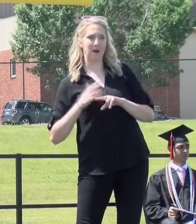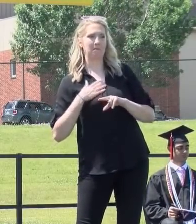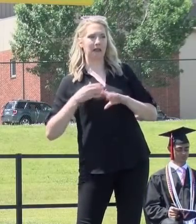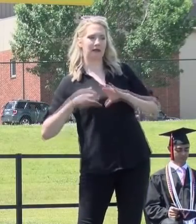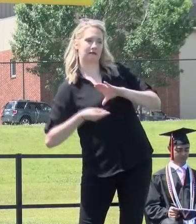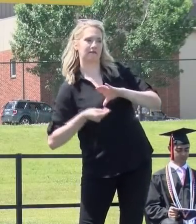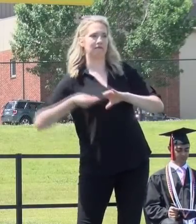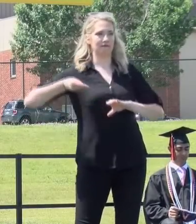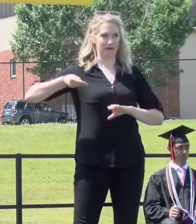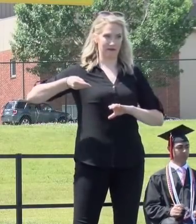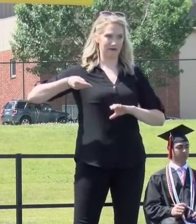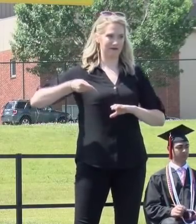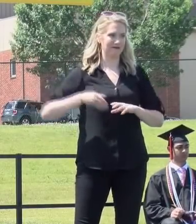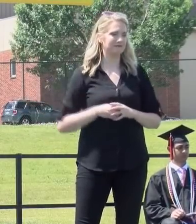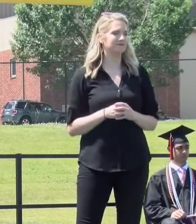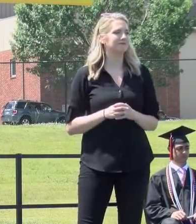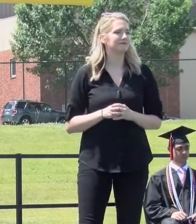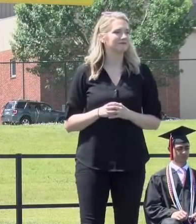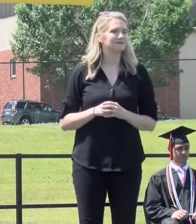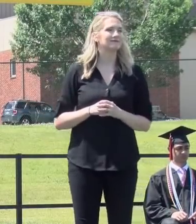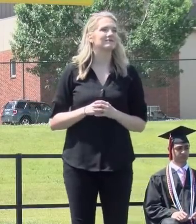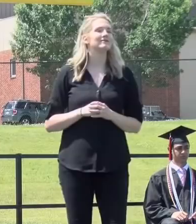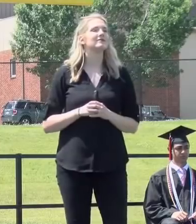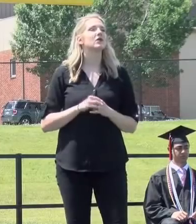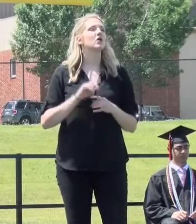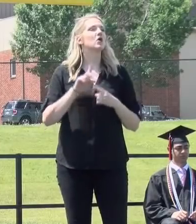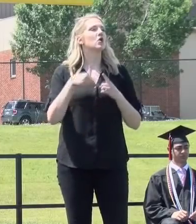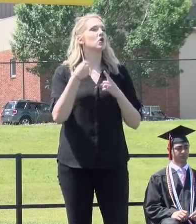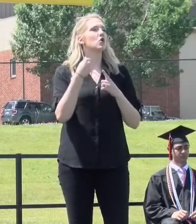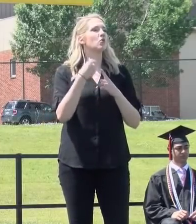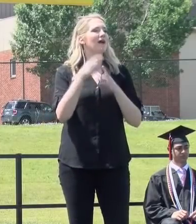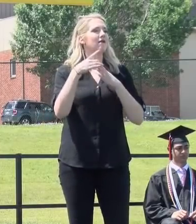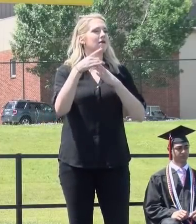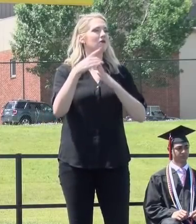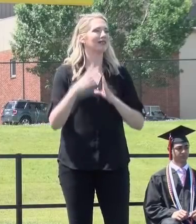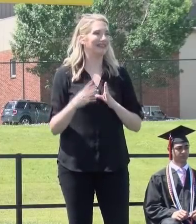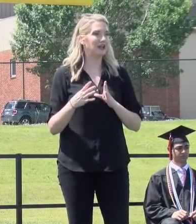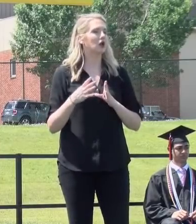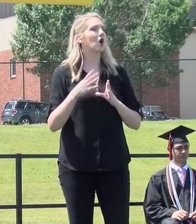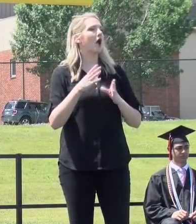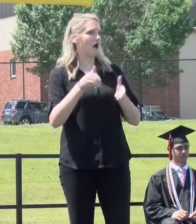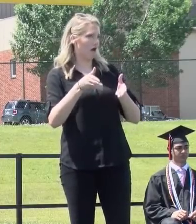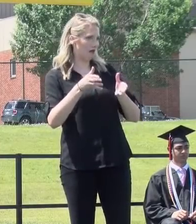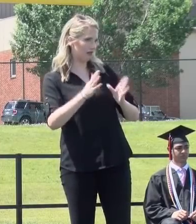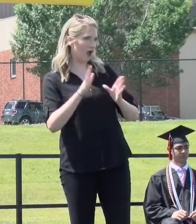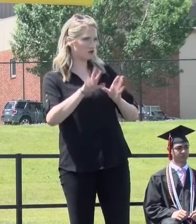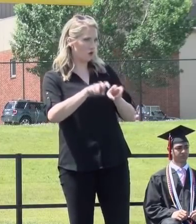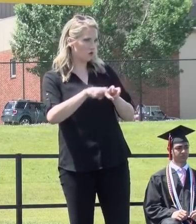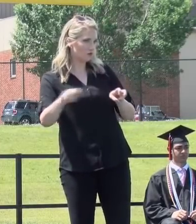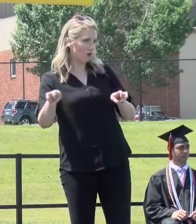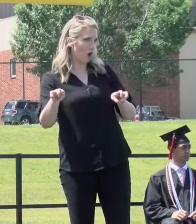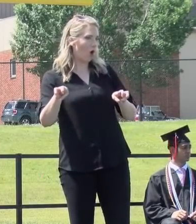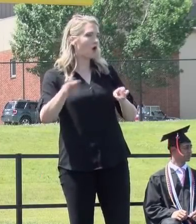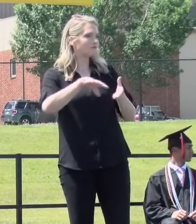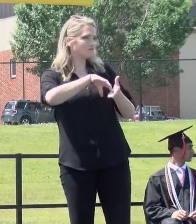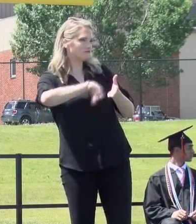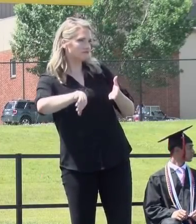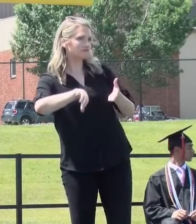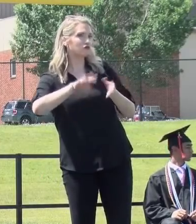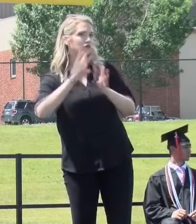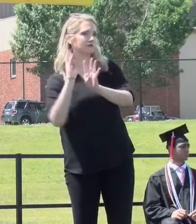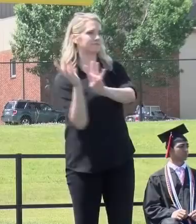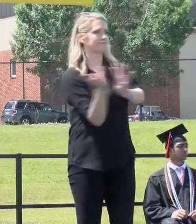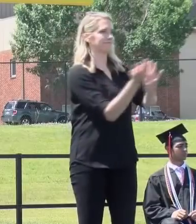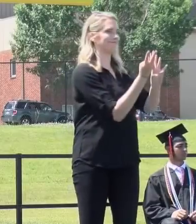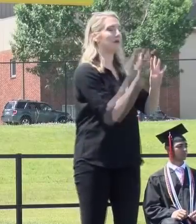so. When the usher dismisses your row to come to the stage, please